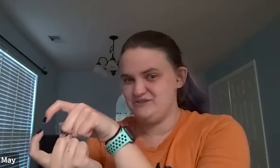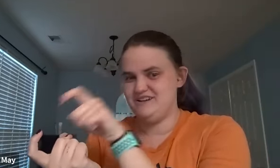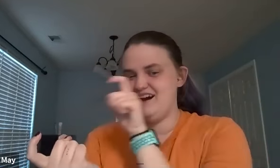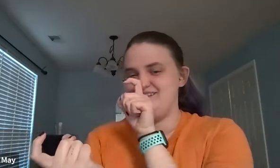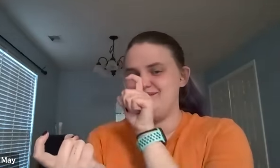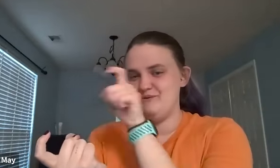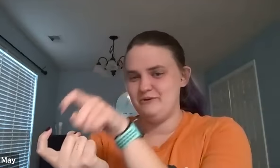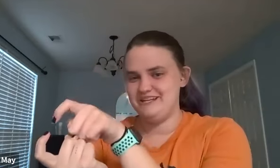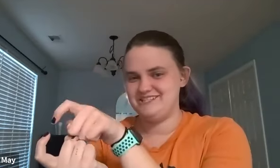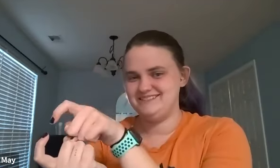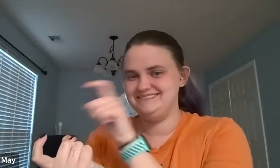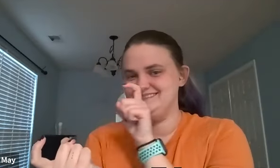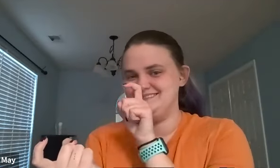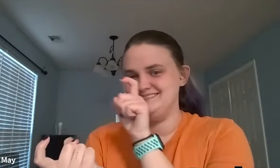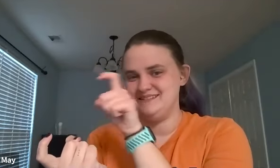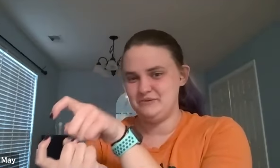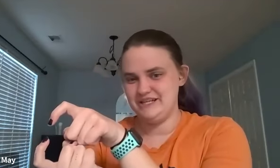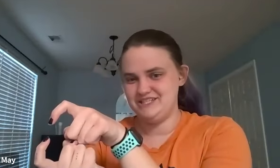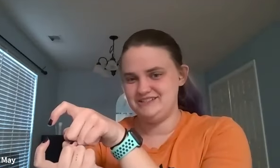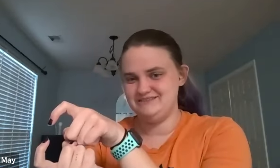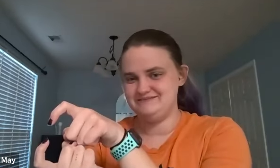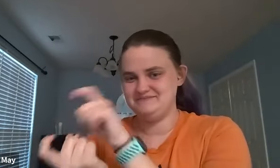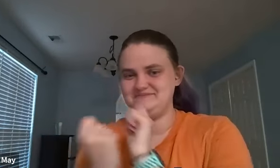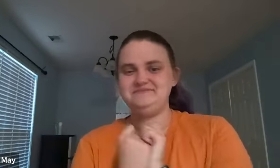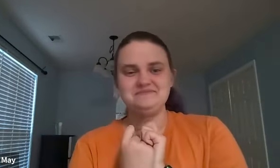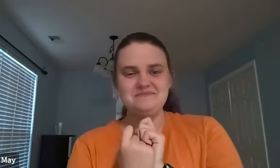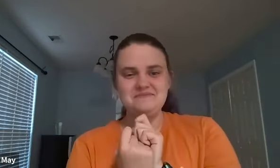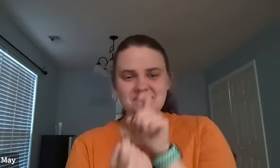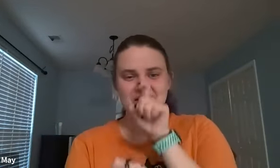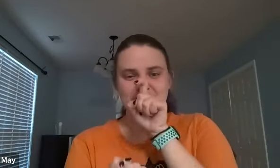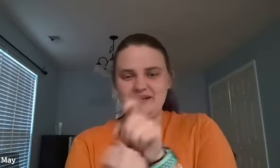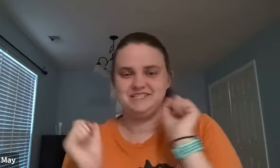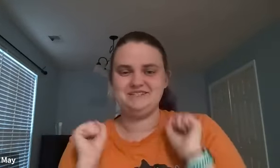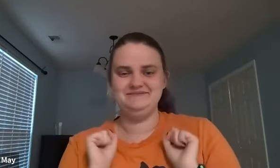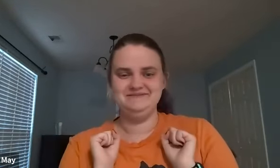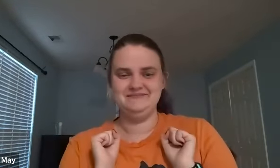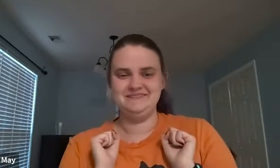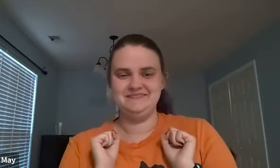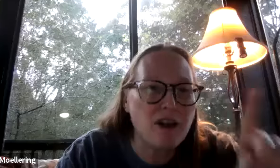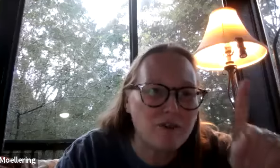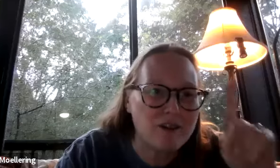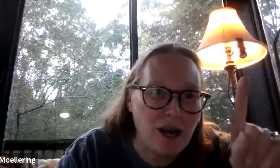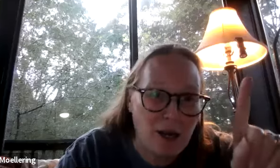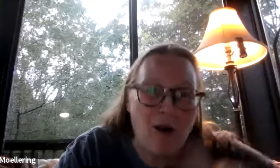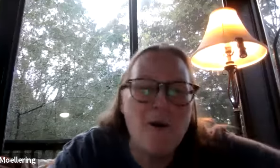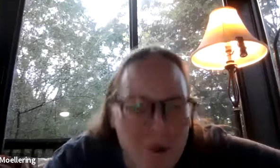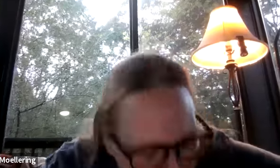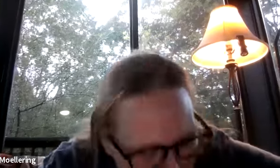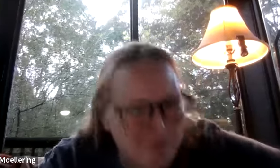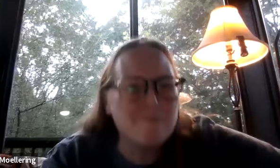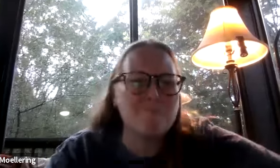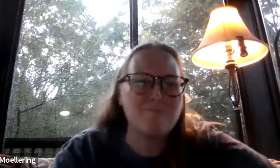you got. Witch, witch, witch. That is like my favorite sign.